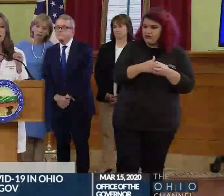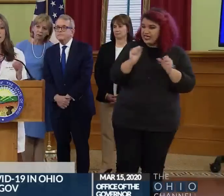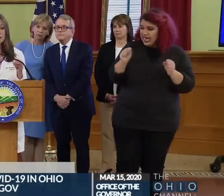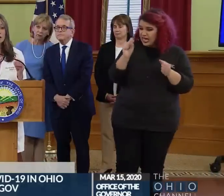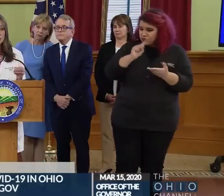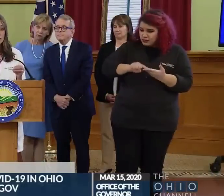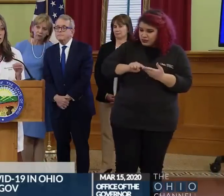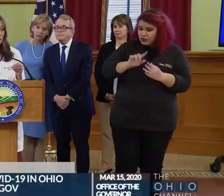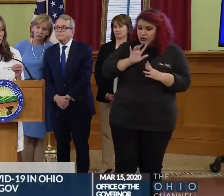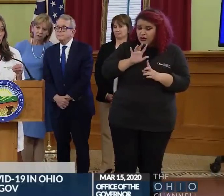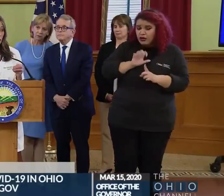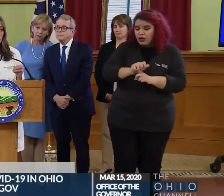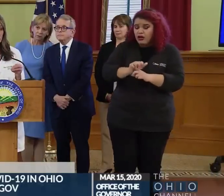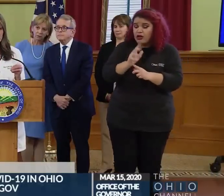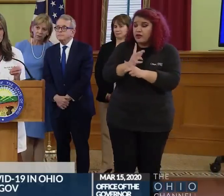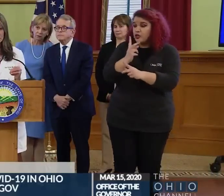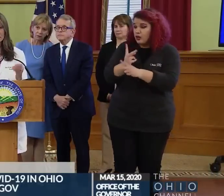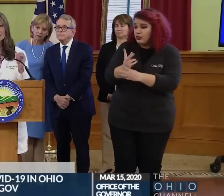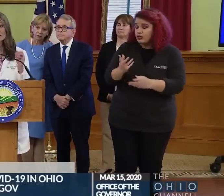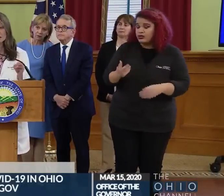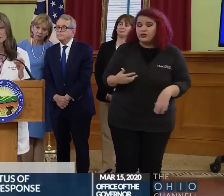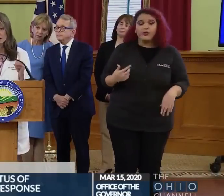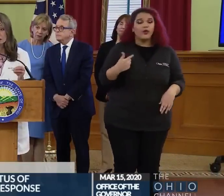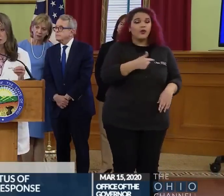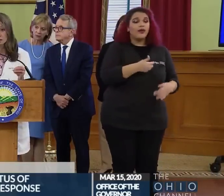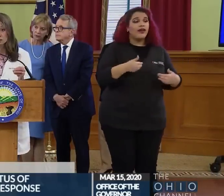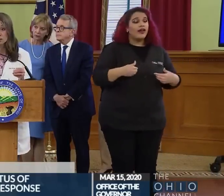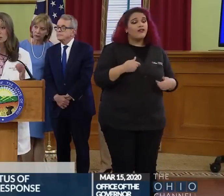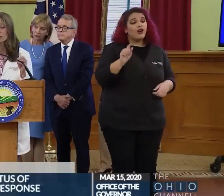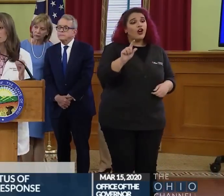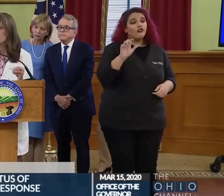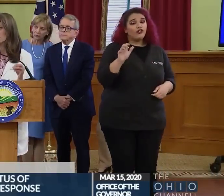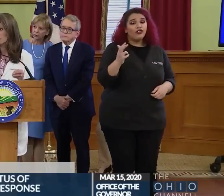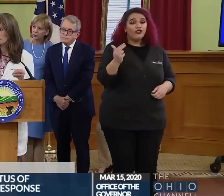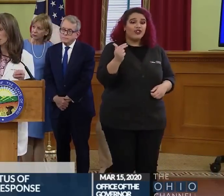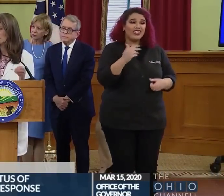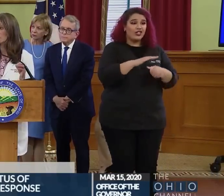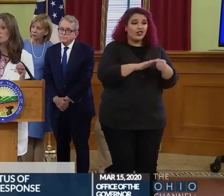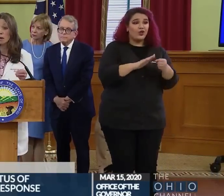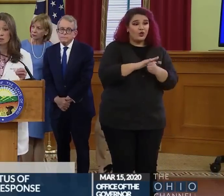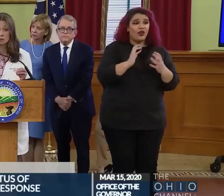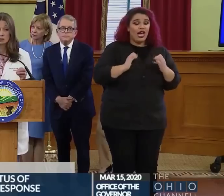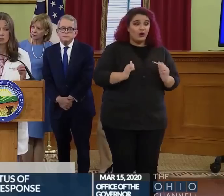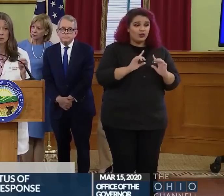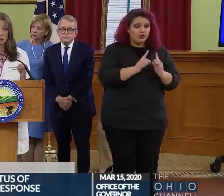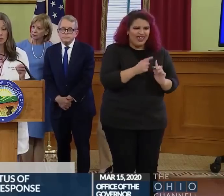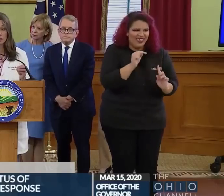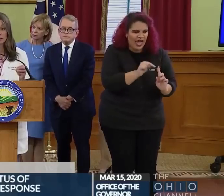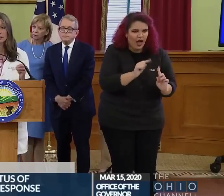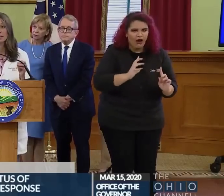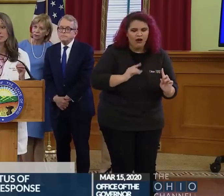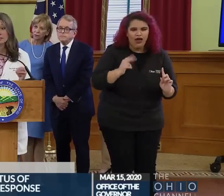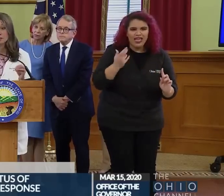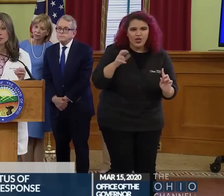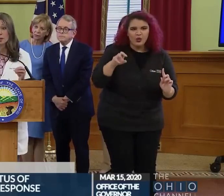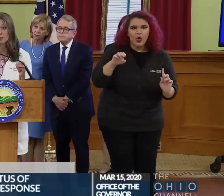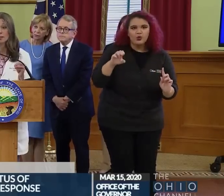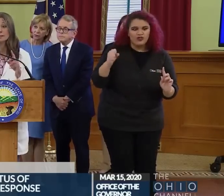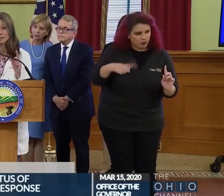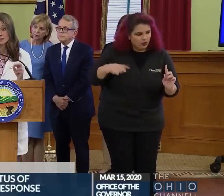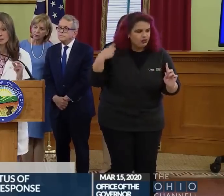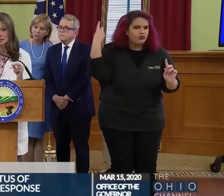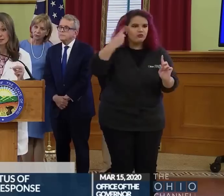have 113 local health departments. These are the heroes. They've been on the front line for months working on this, and it's their